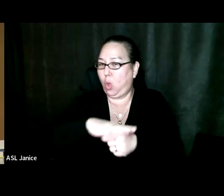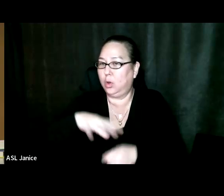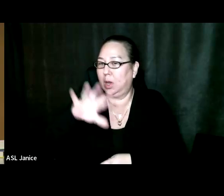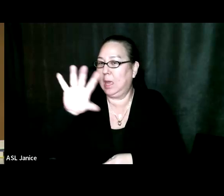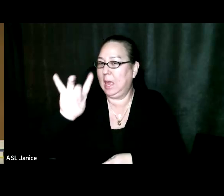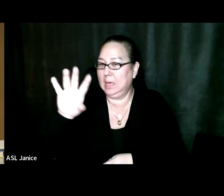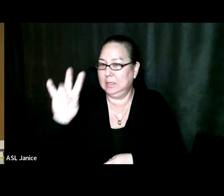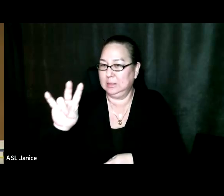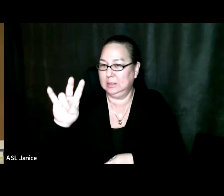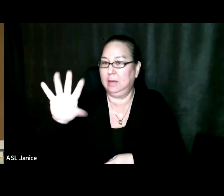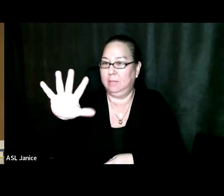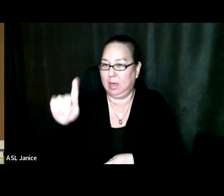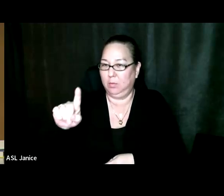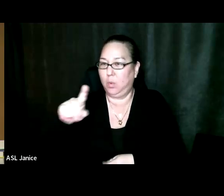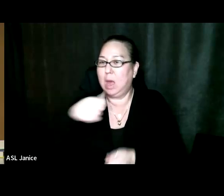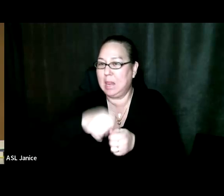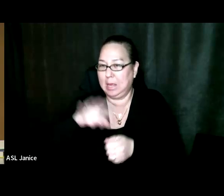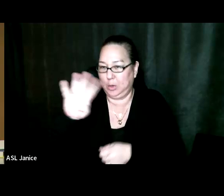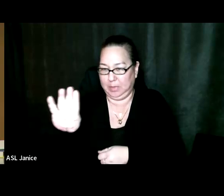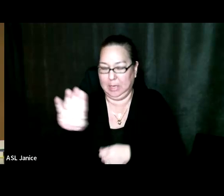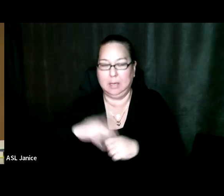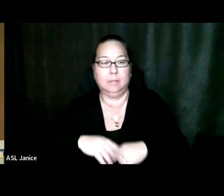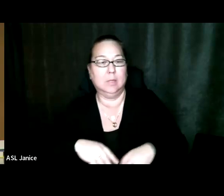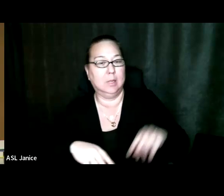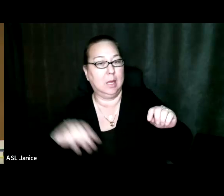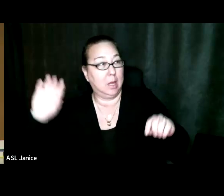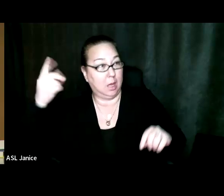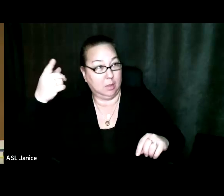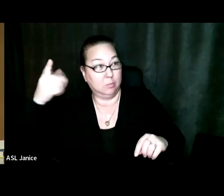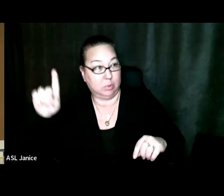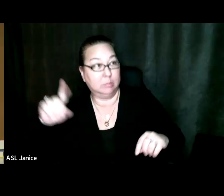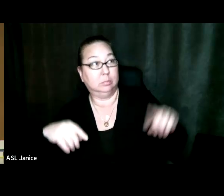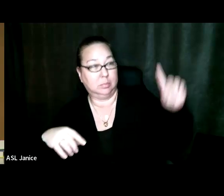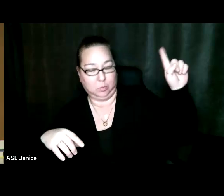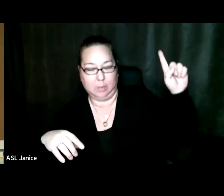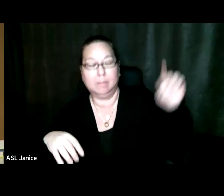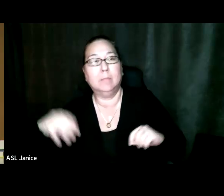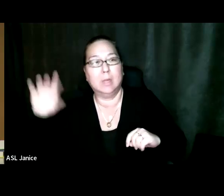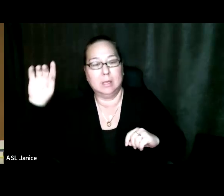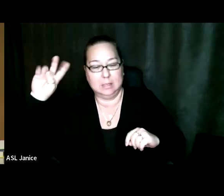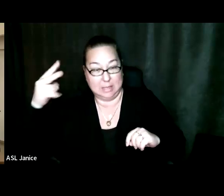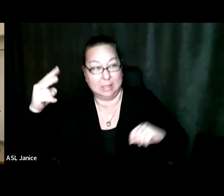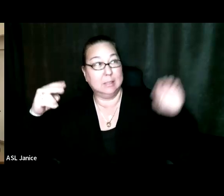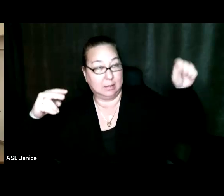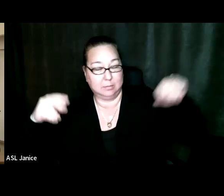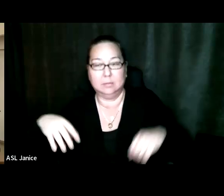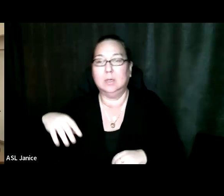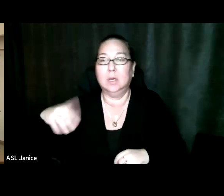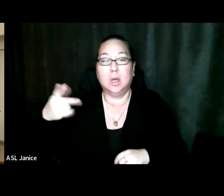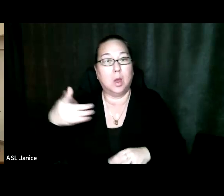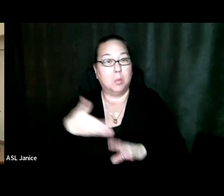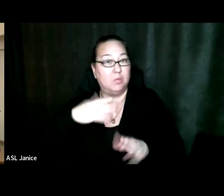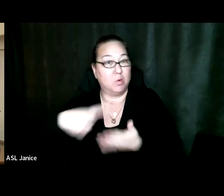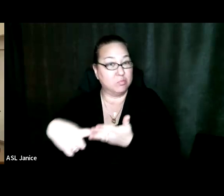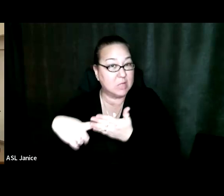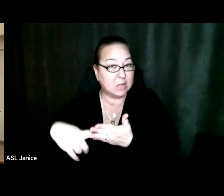a motion? So moved. Thank you. Is there a second? Second. Thank you. Is there any discussion or objection to the motion? Ms. Parvex,